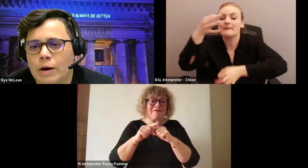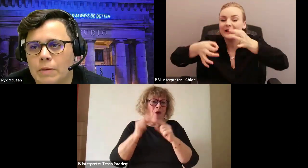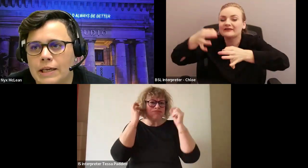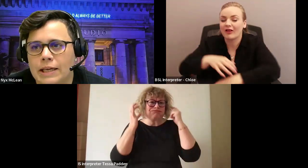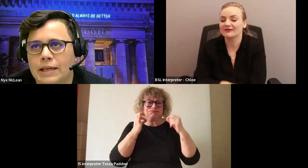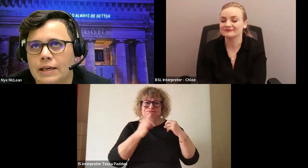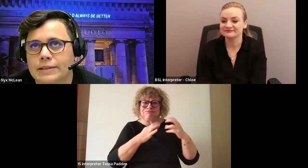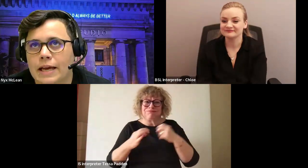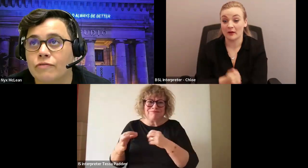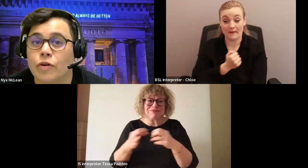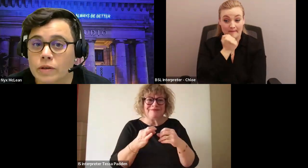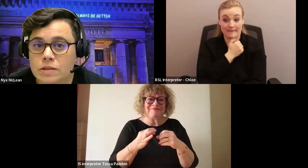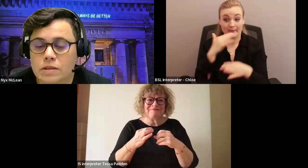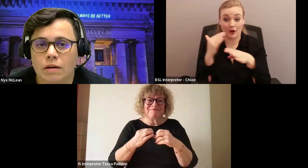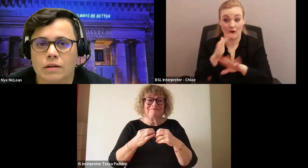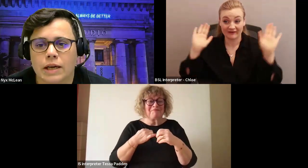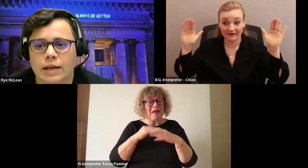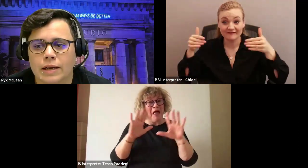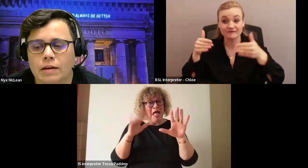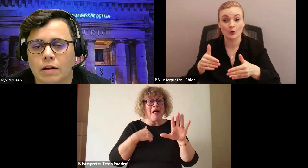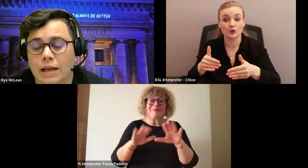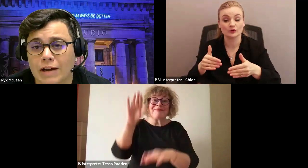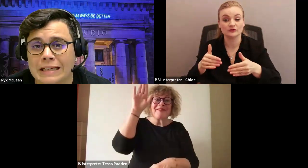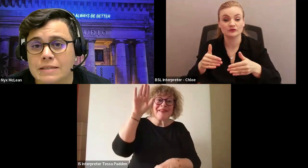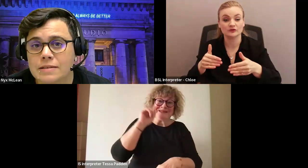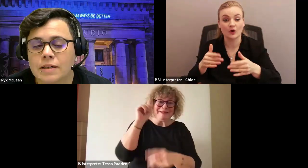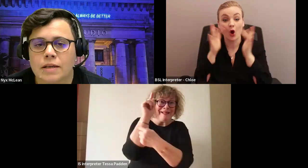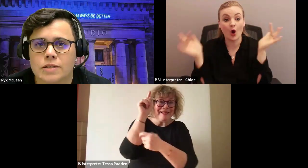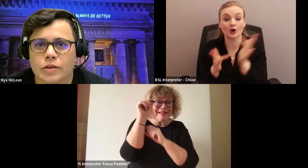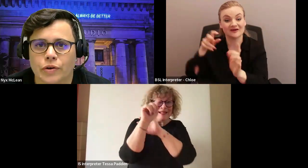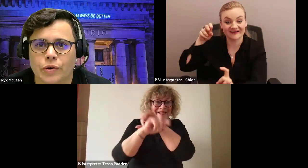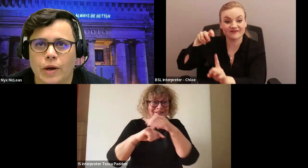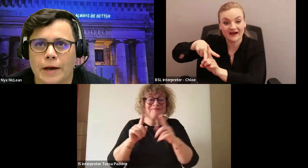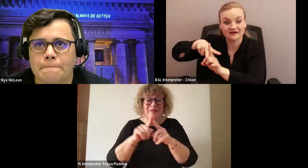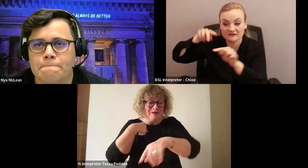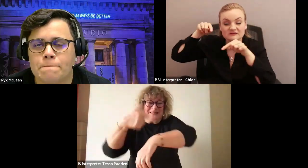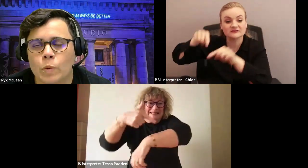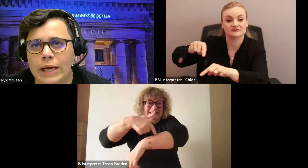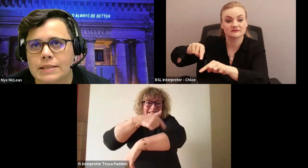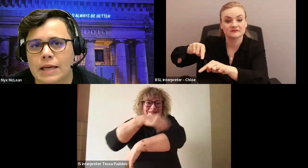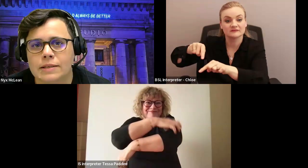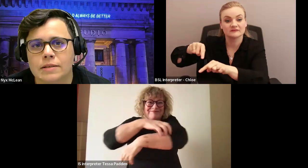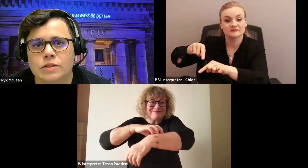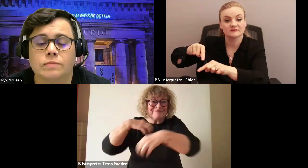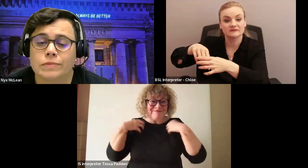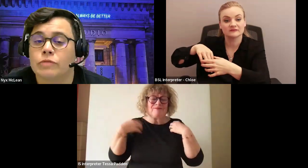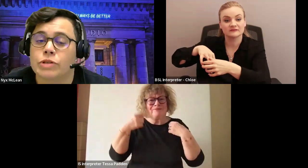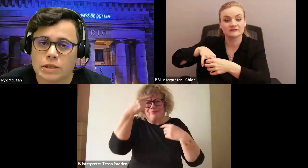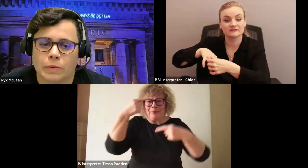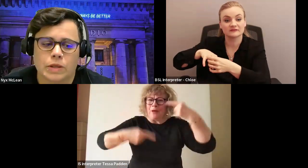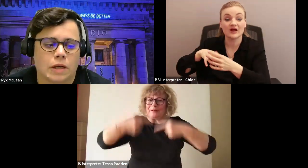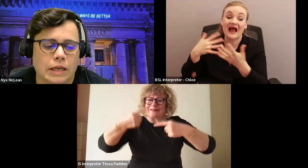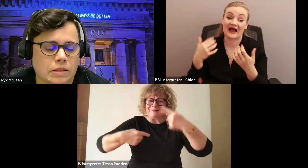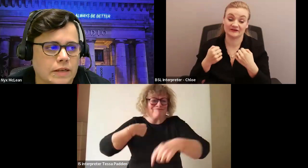I primarily have focused on online violence. So the ways that